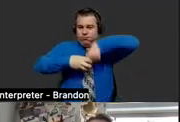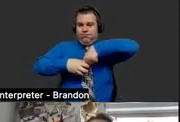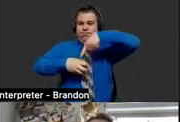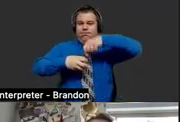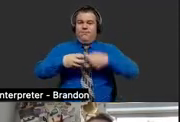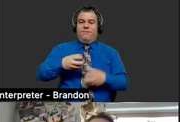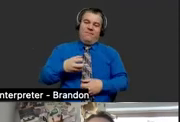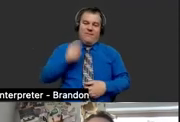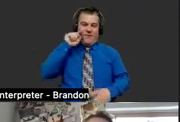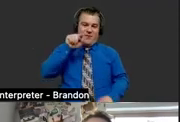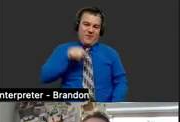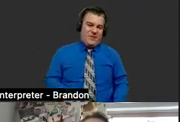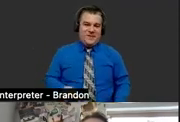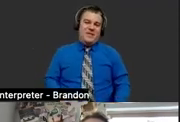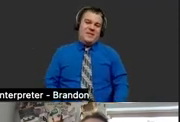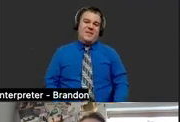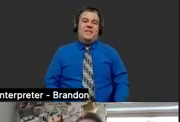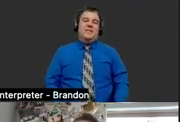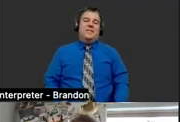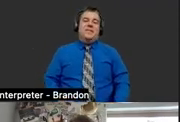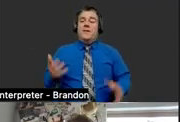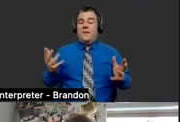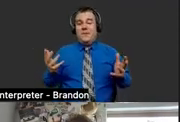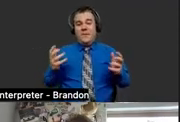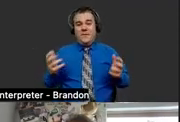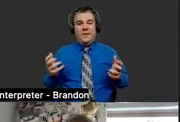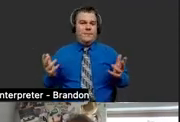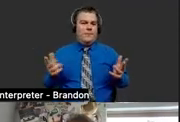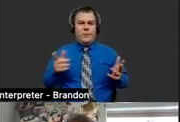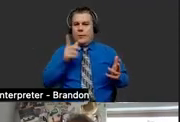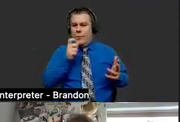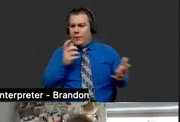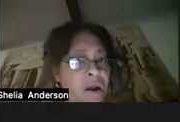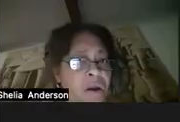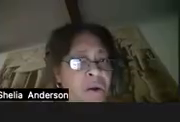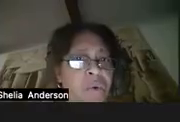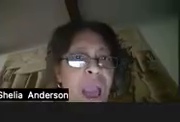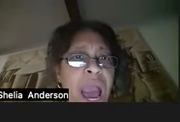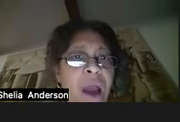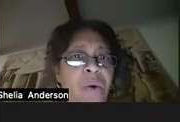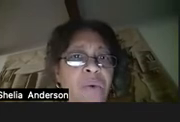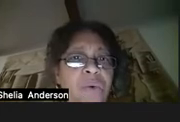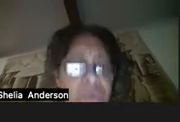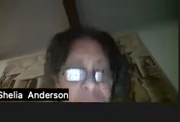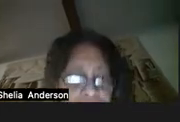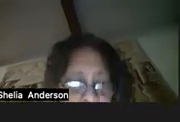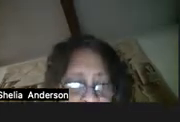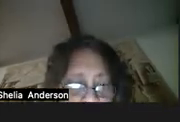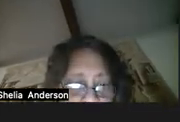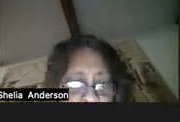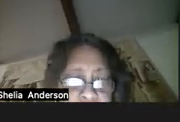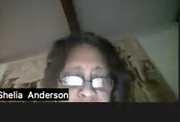So I want to, let's see, who's on here with me? I heard somebody just click